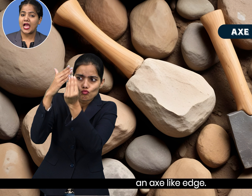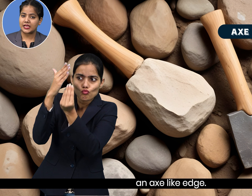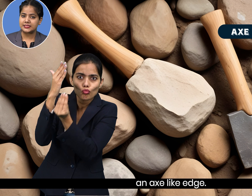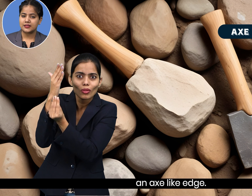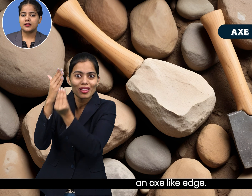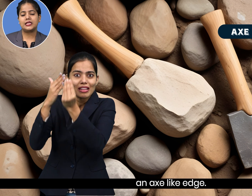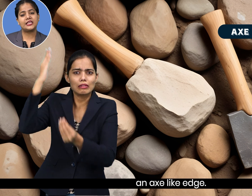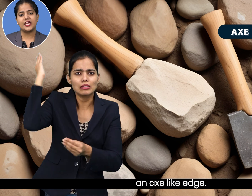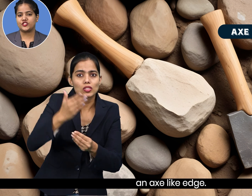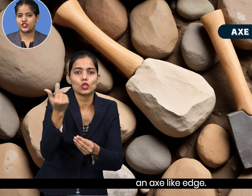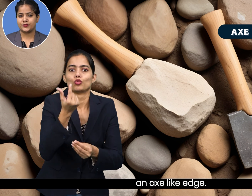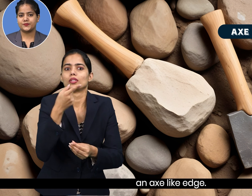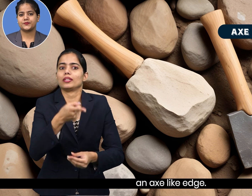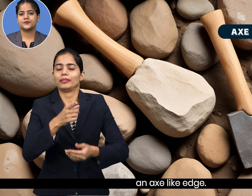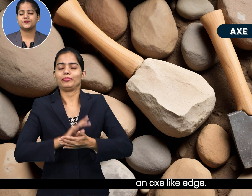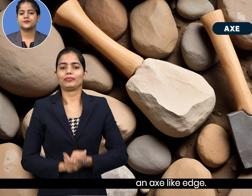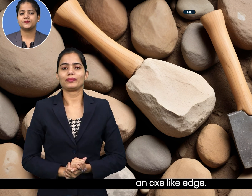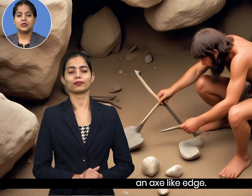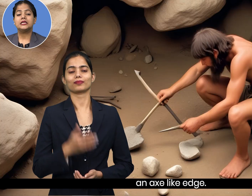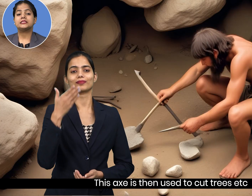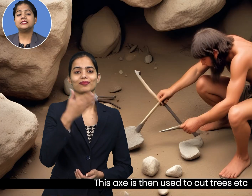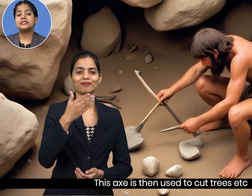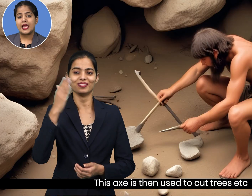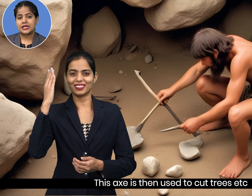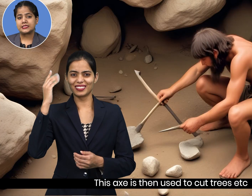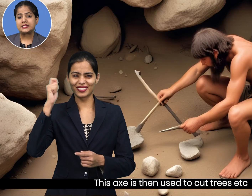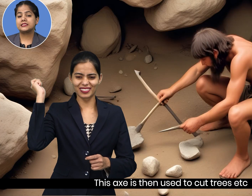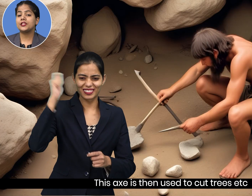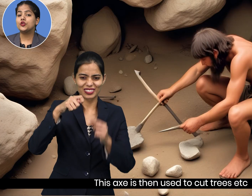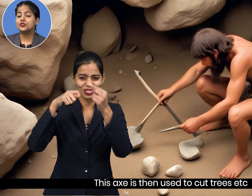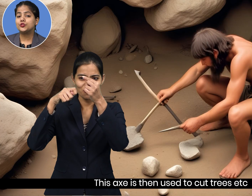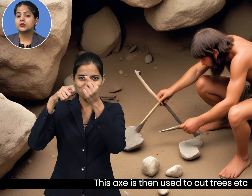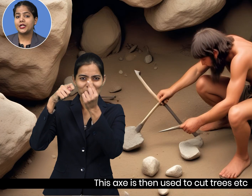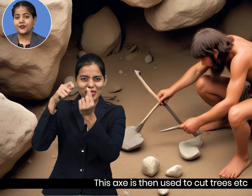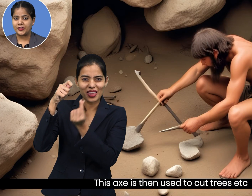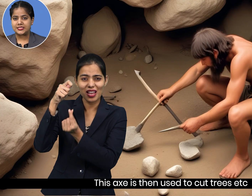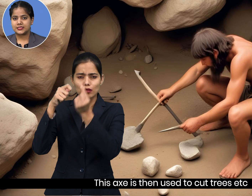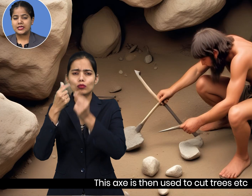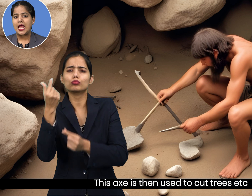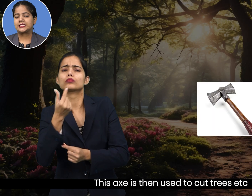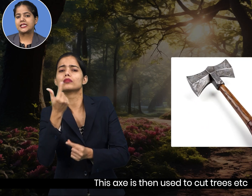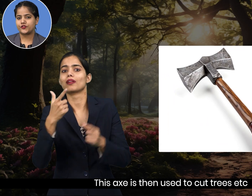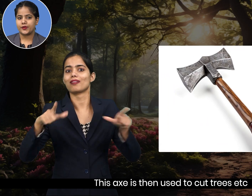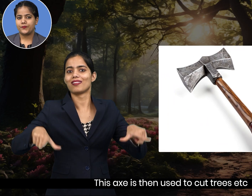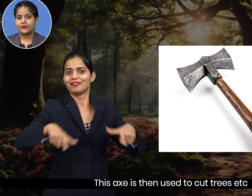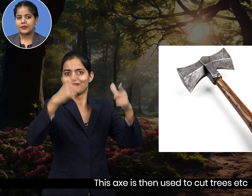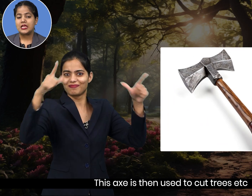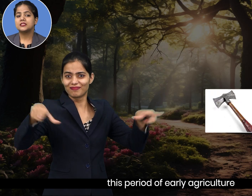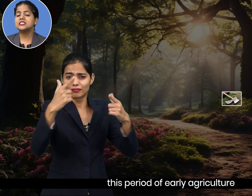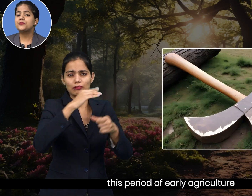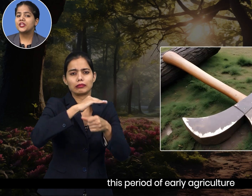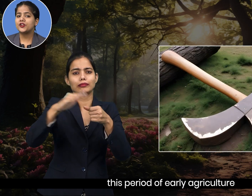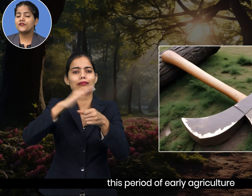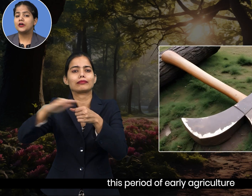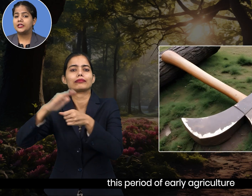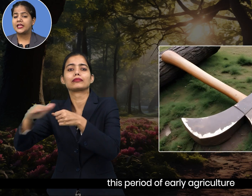an axe-like edge. This axe is then used to cut trees, etc.